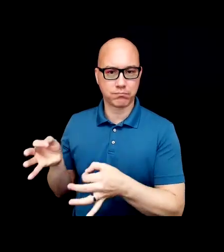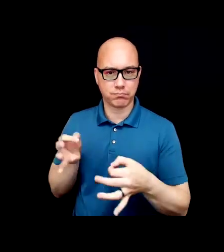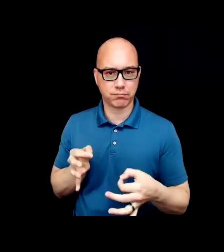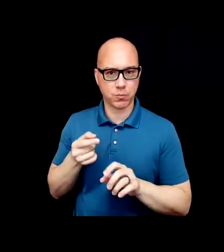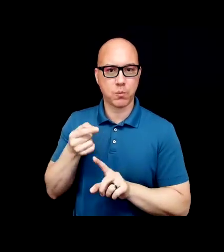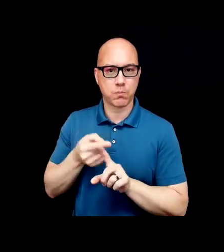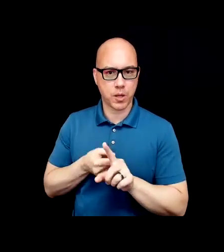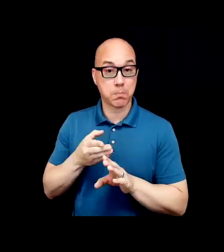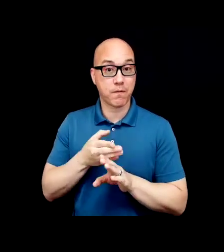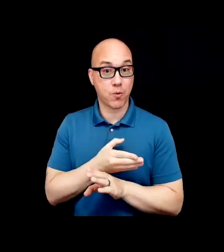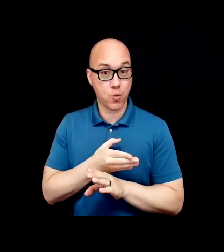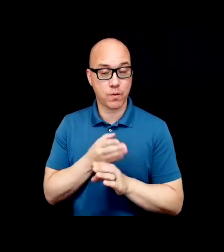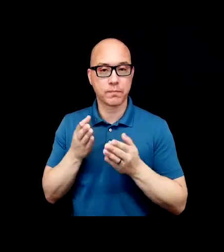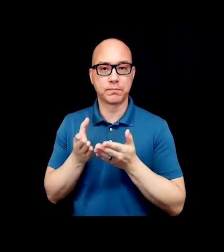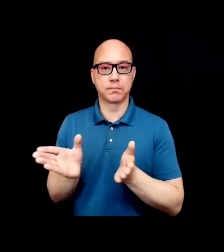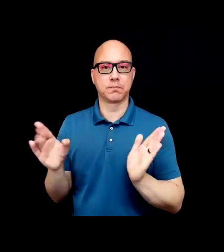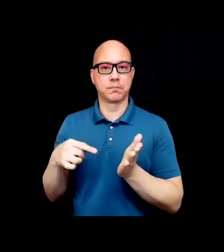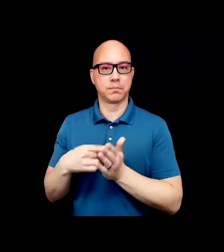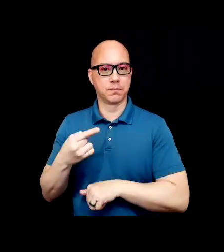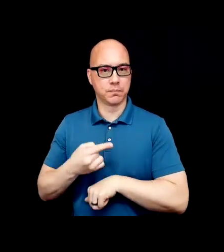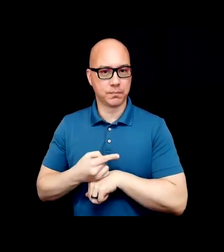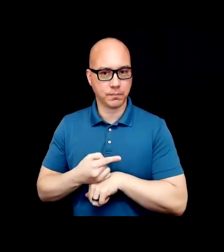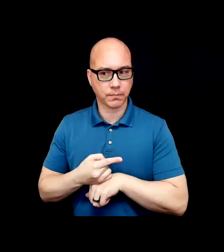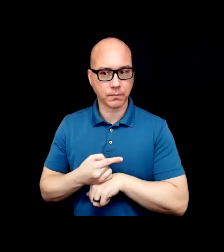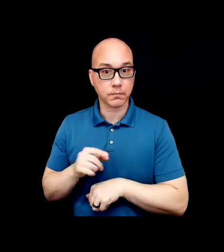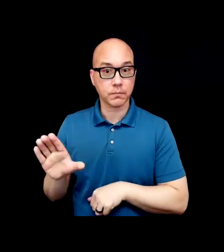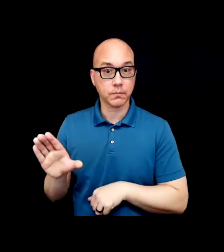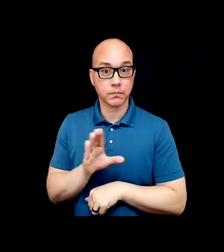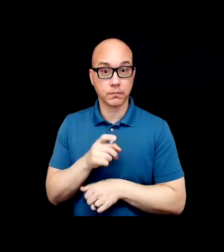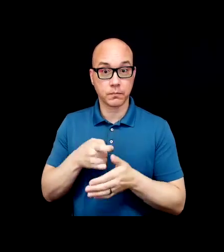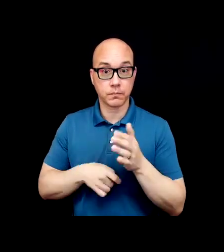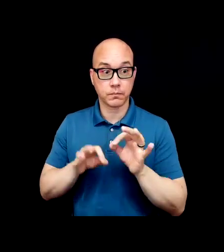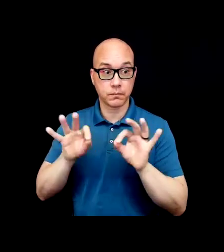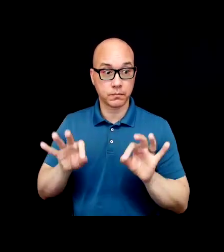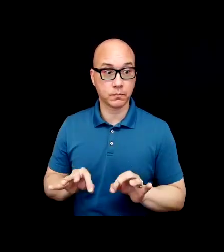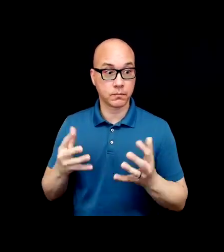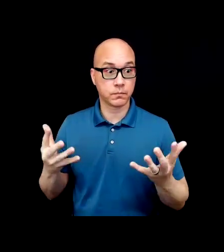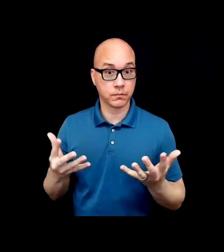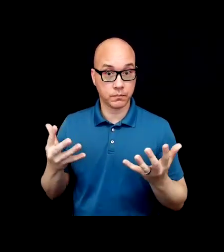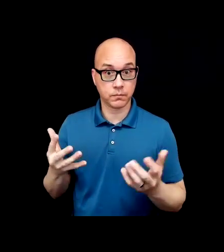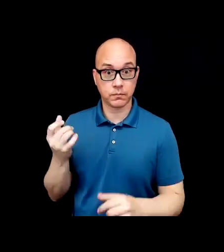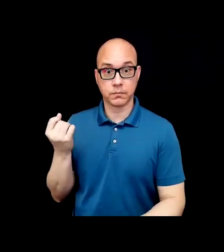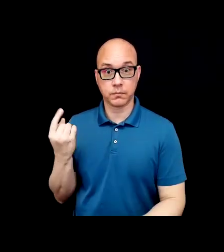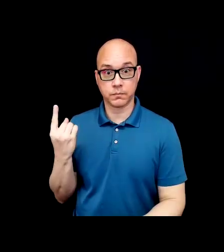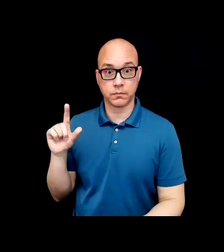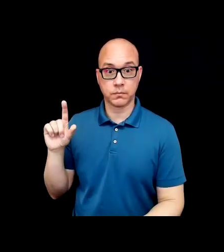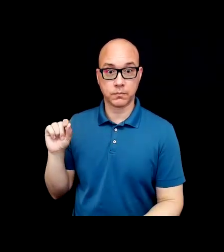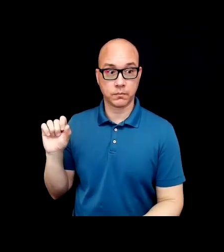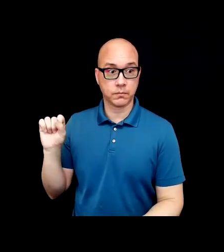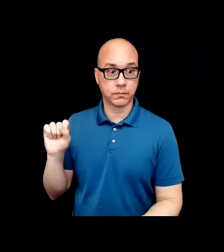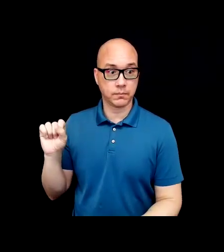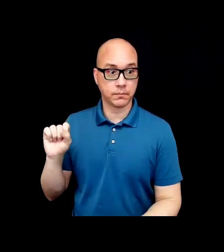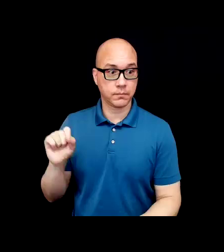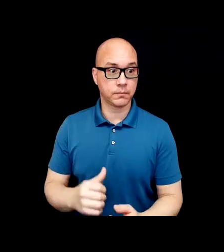general deadline that everybody else knows. And your tax form is an 1120S,